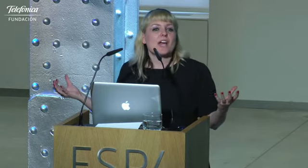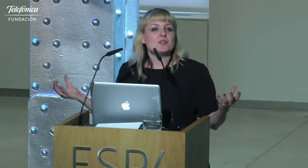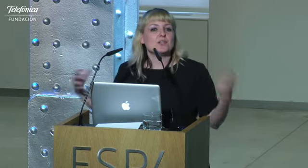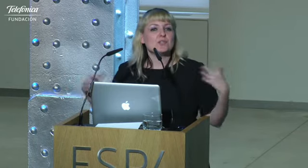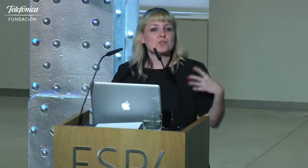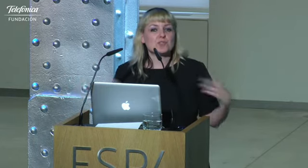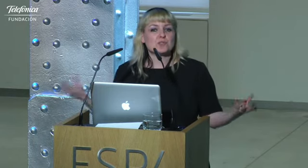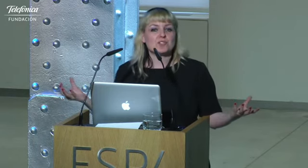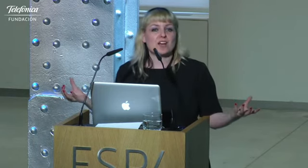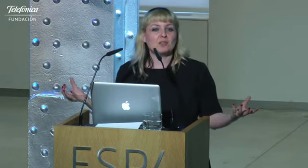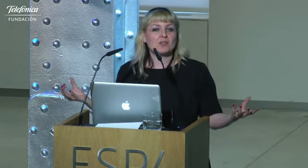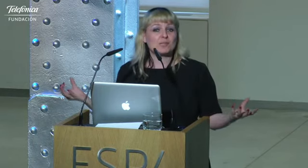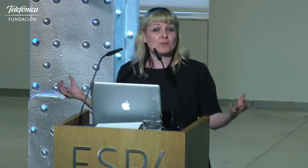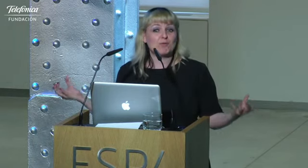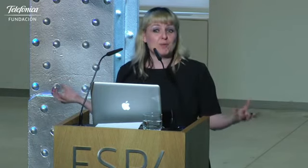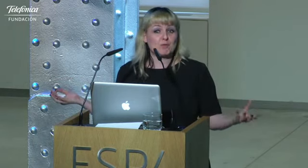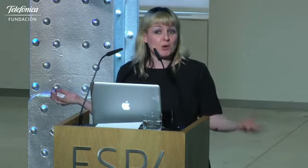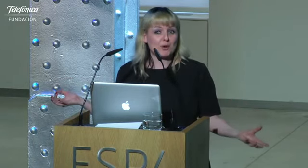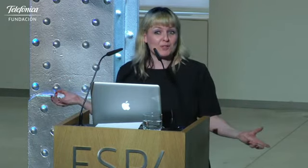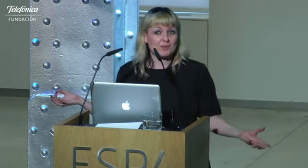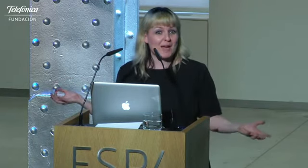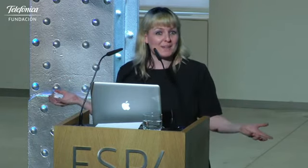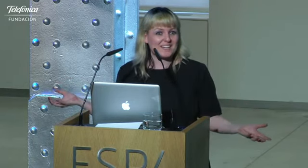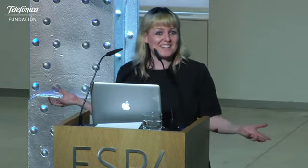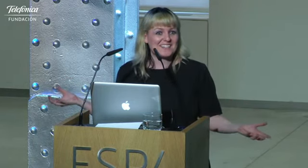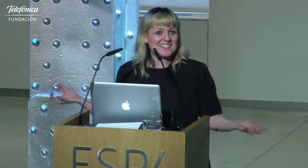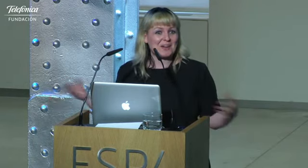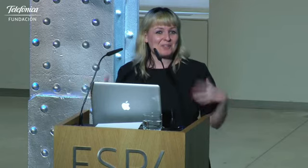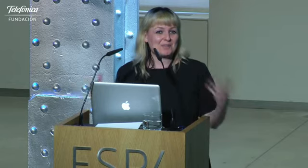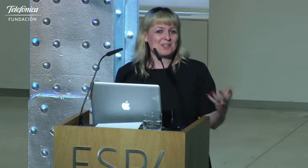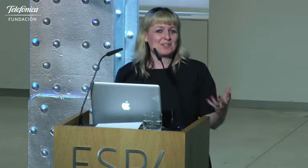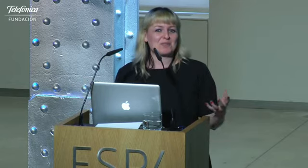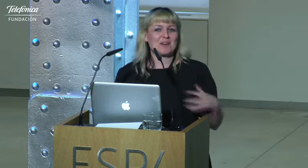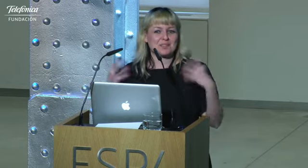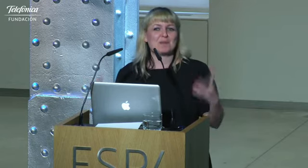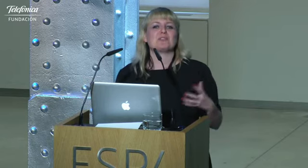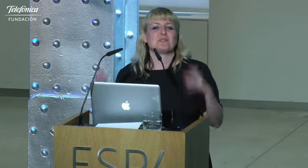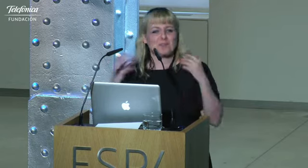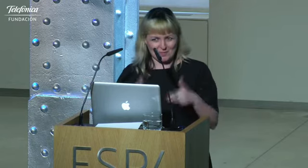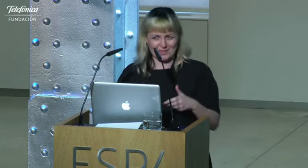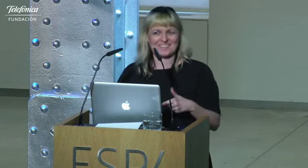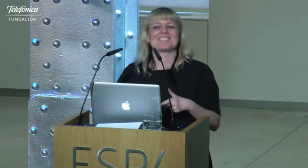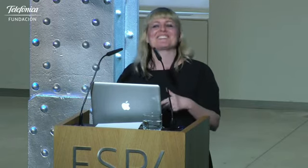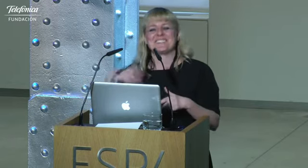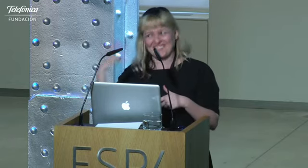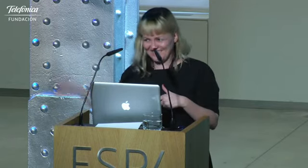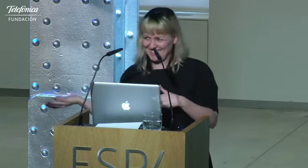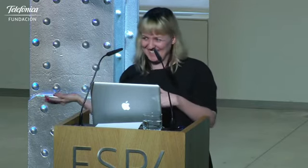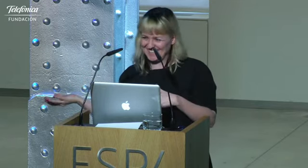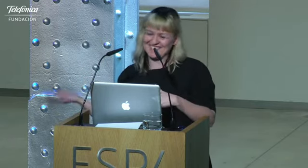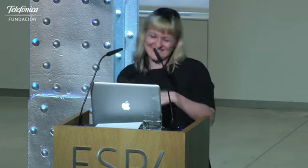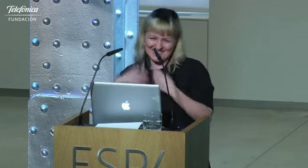speech and to introduce all of these performing robots that were happening. So I was commissioned to write the speech for the robot